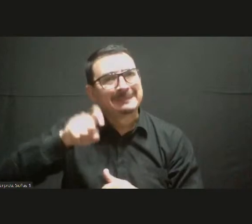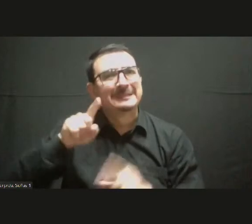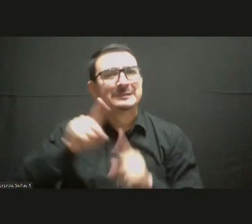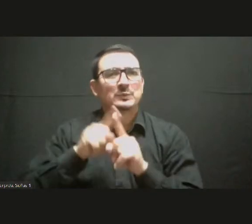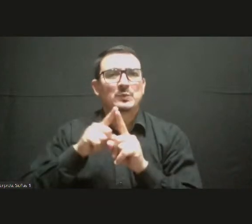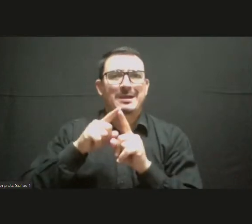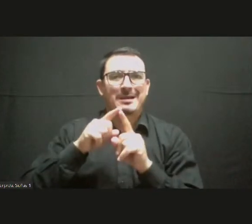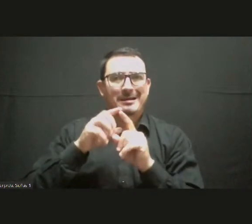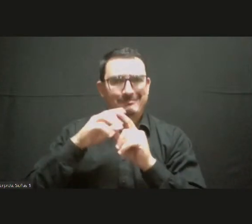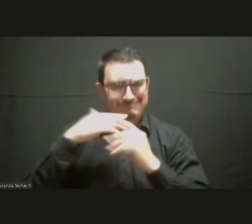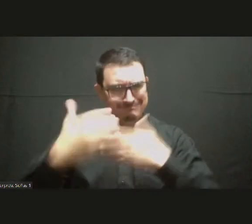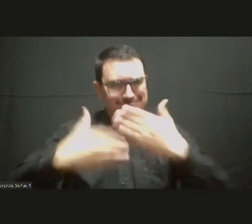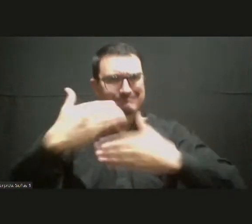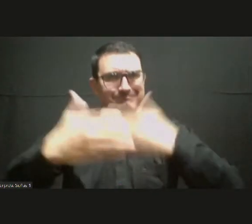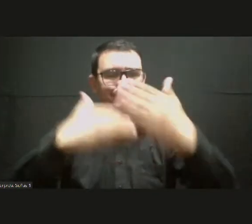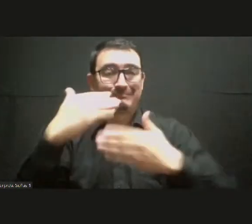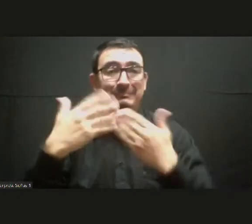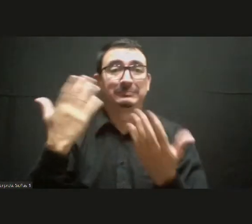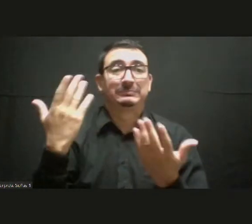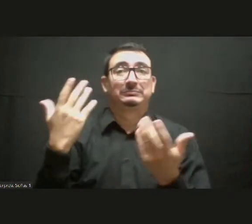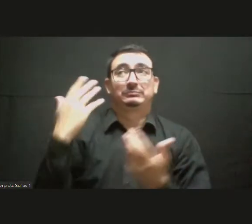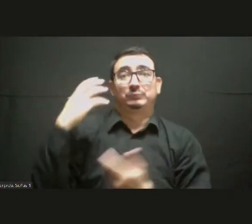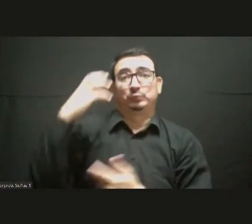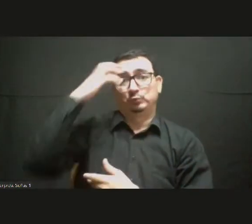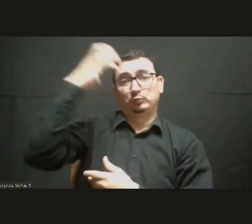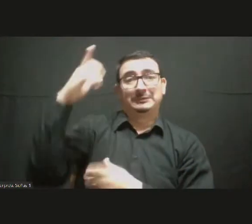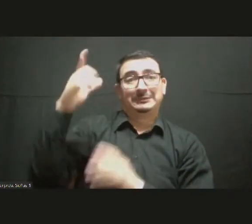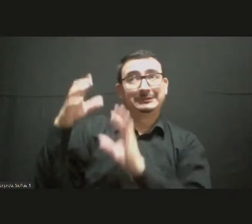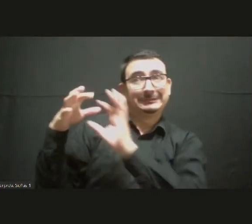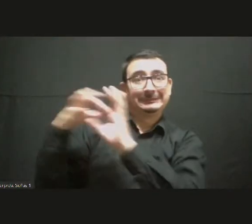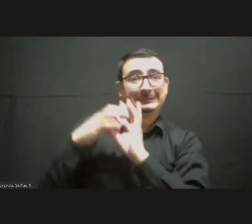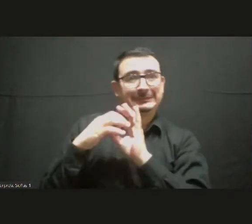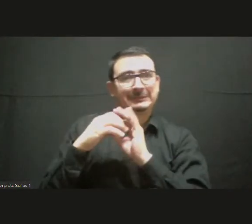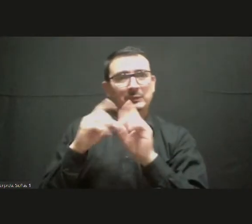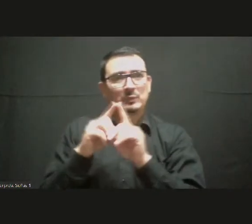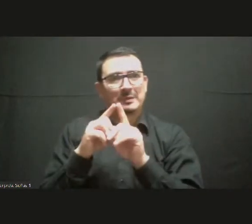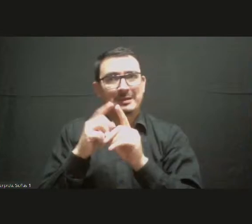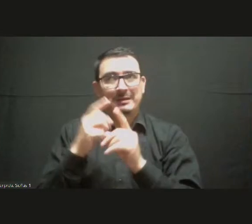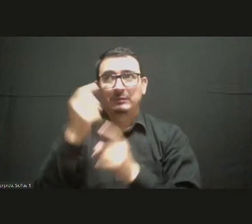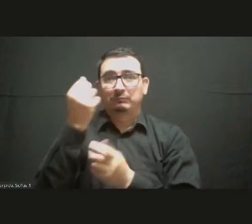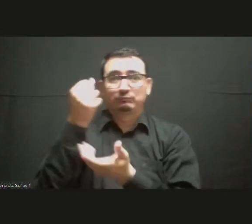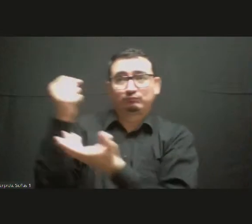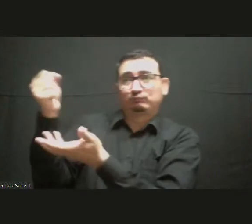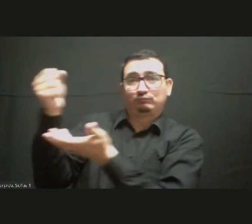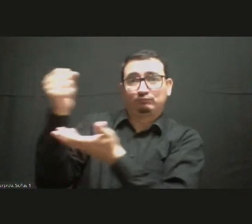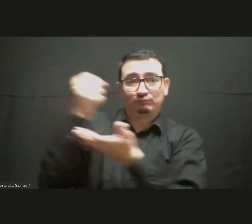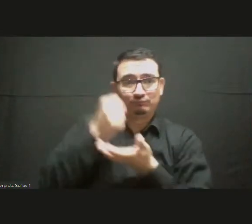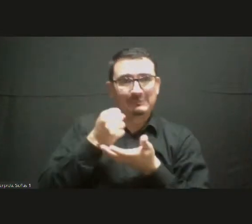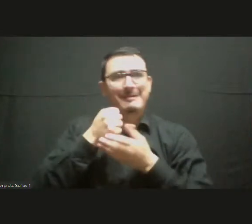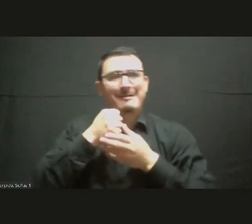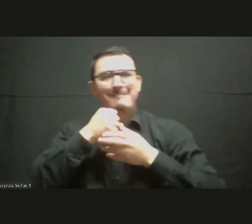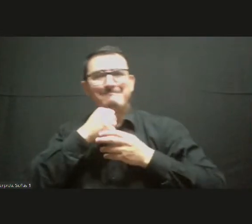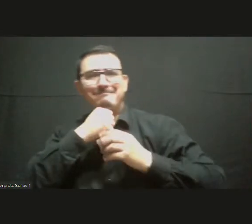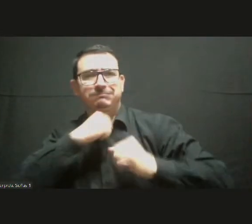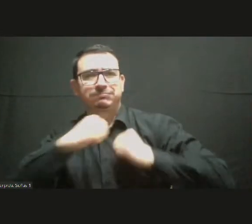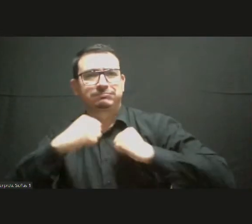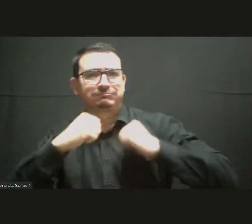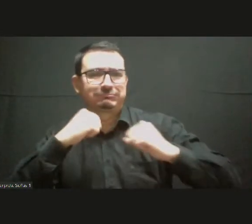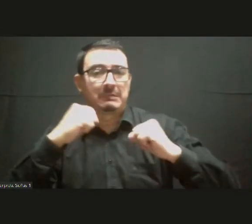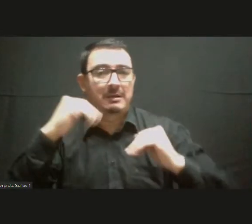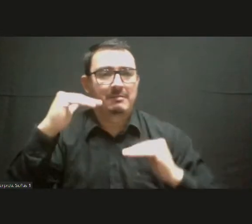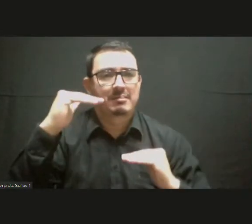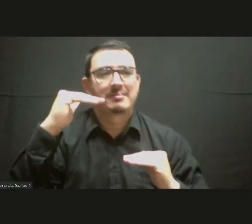sector financing to fill critical financing gaps at a time when governments must deal with increasingly limited fiscal